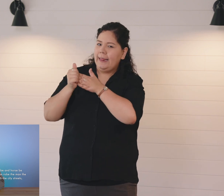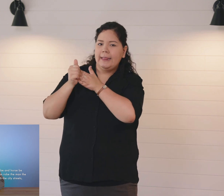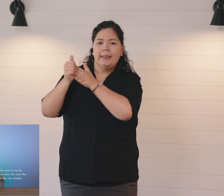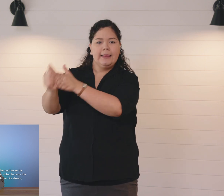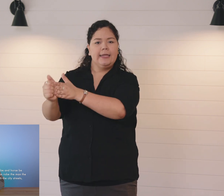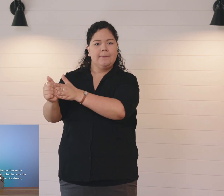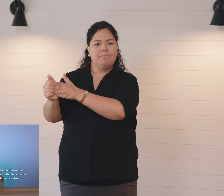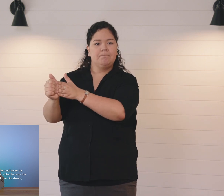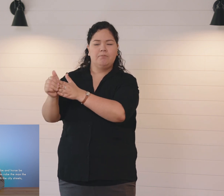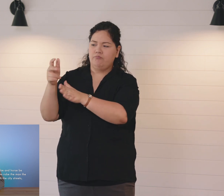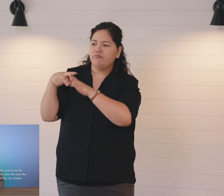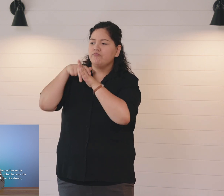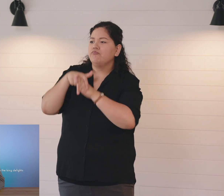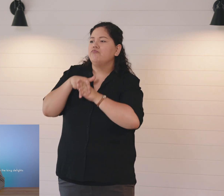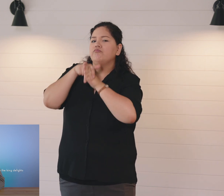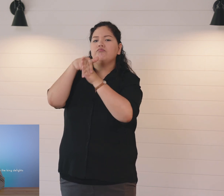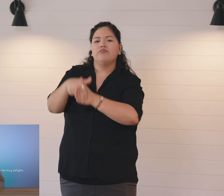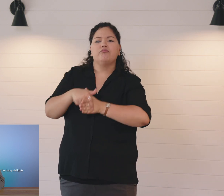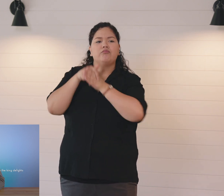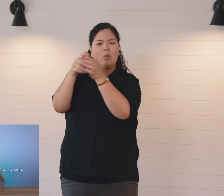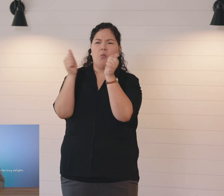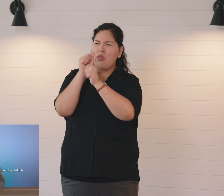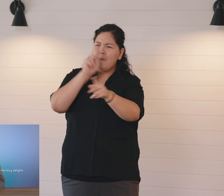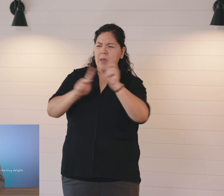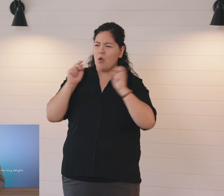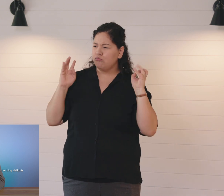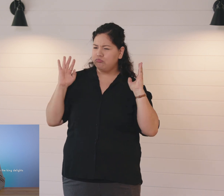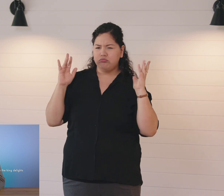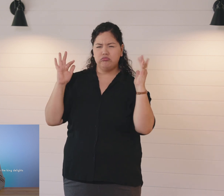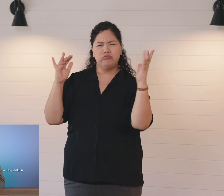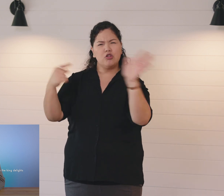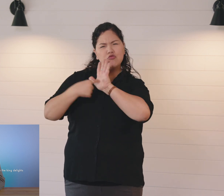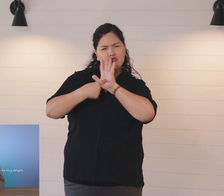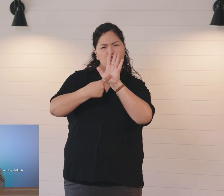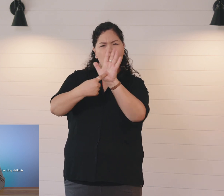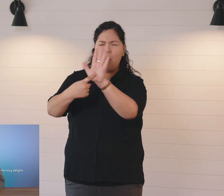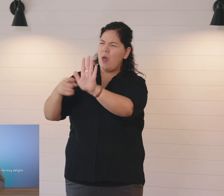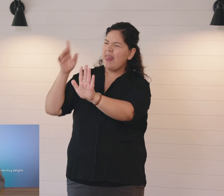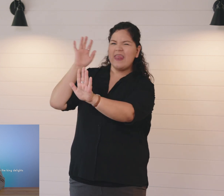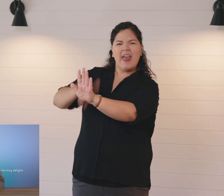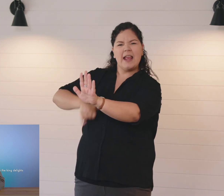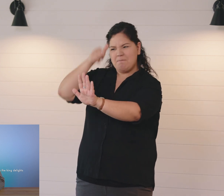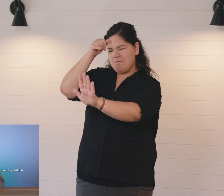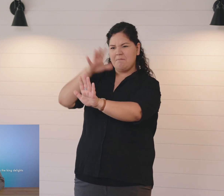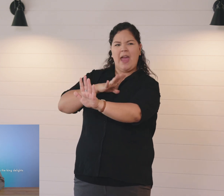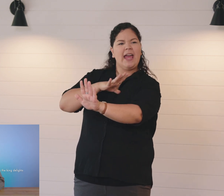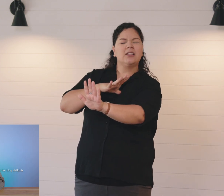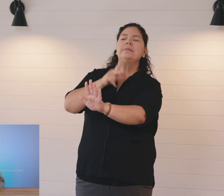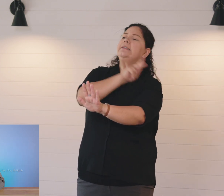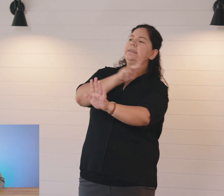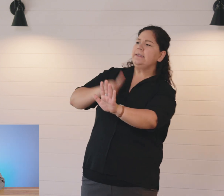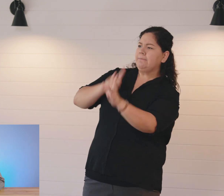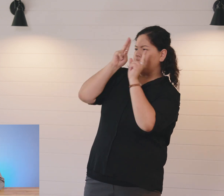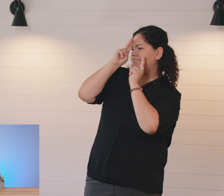lead him on the horse through the city streets, proclaiming before him, 'This is what is done for the man the king delights to